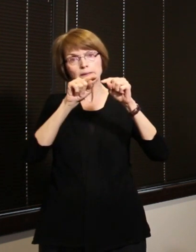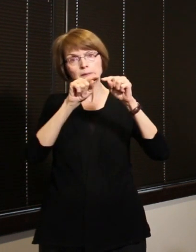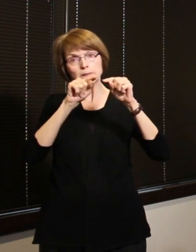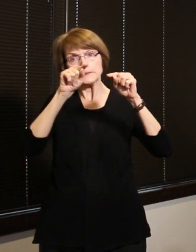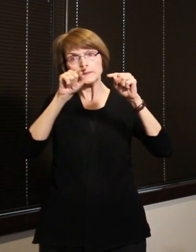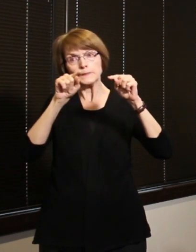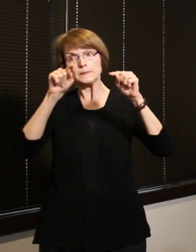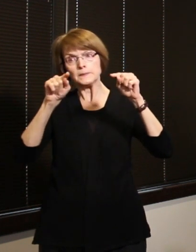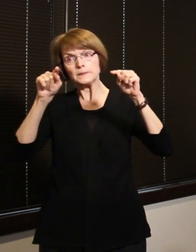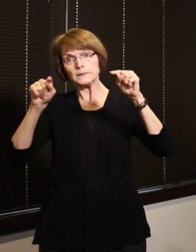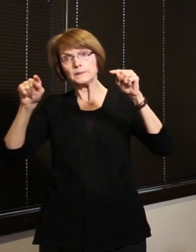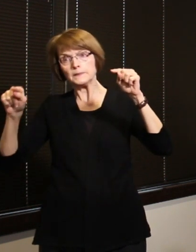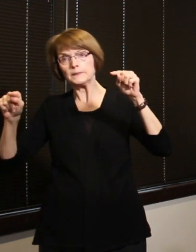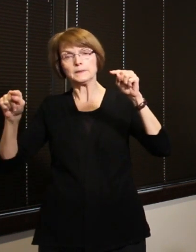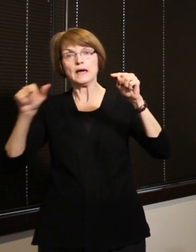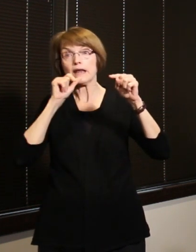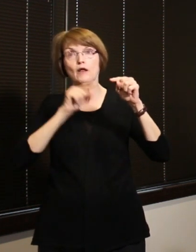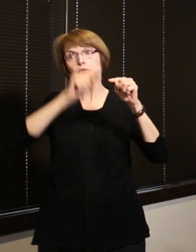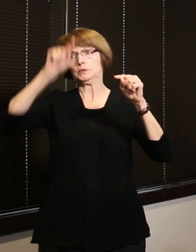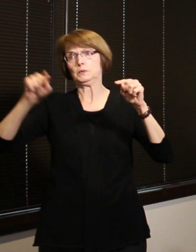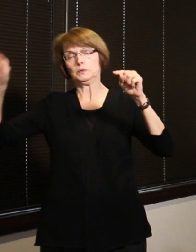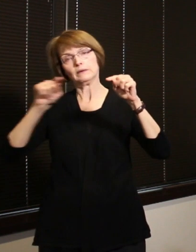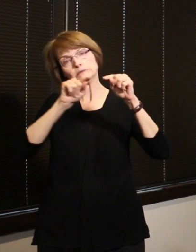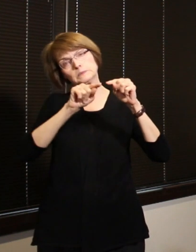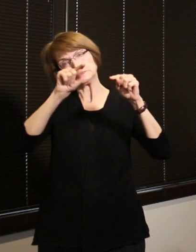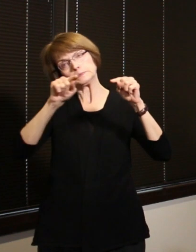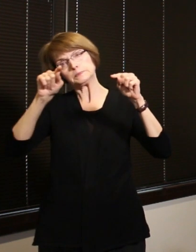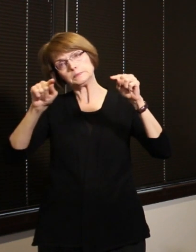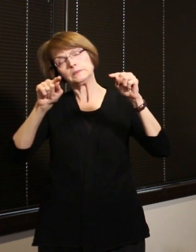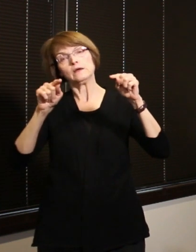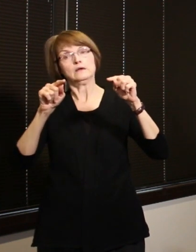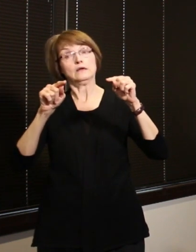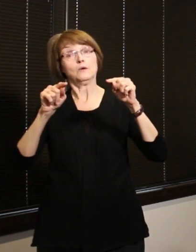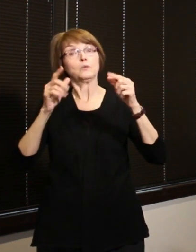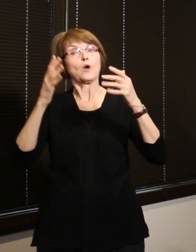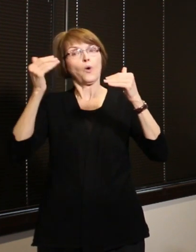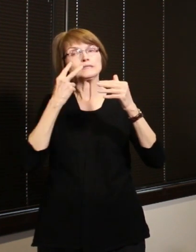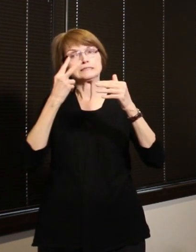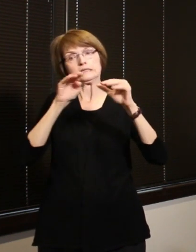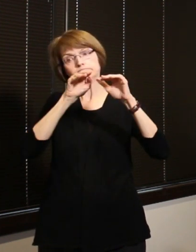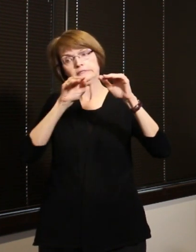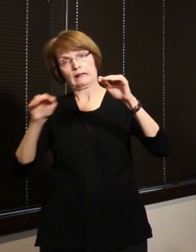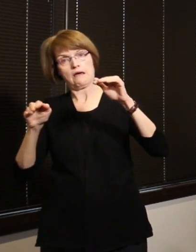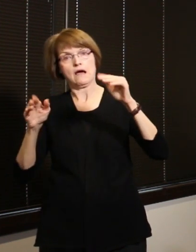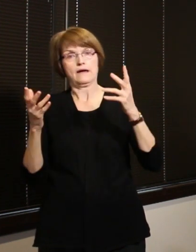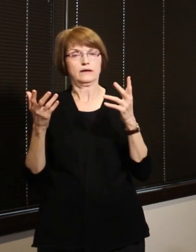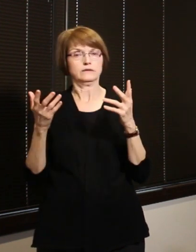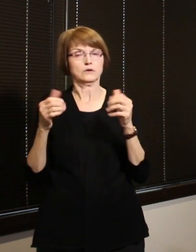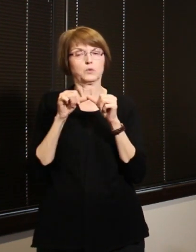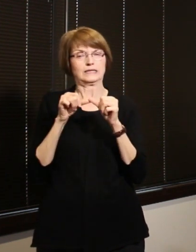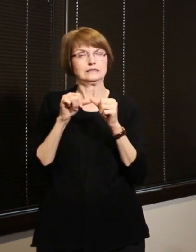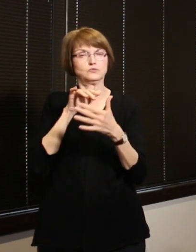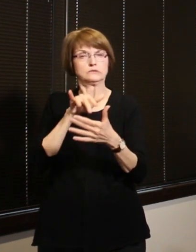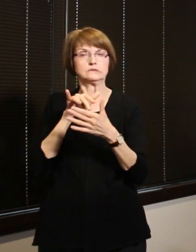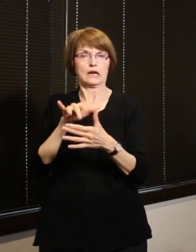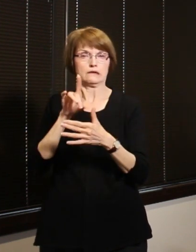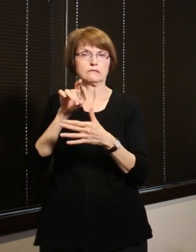and we'd really like to see that decline continue, but we'll continue to look at this data.